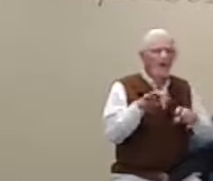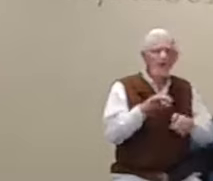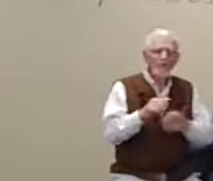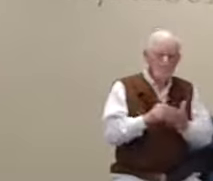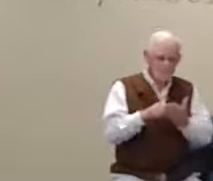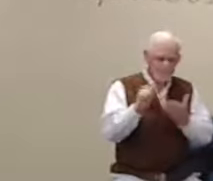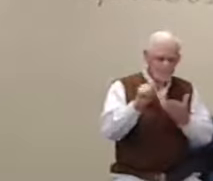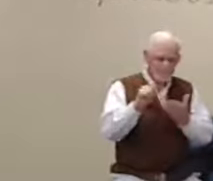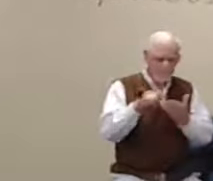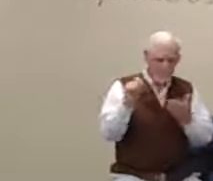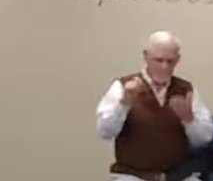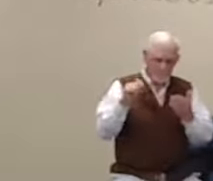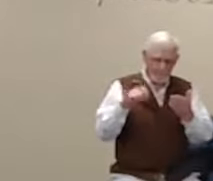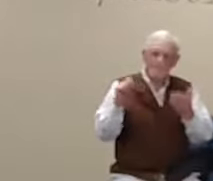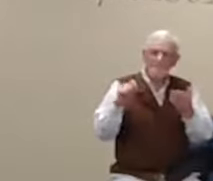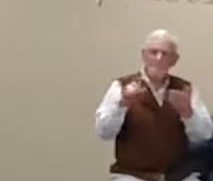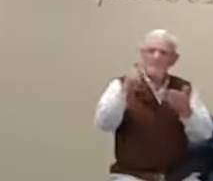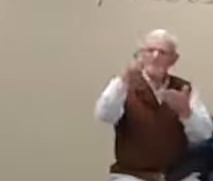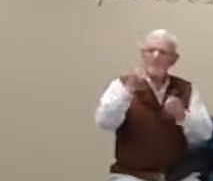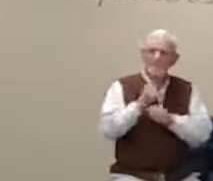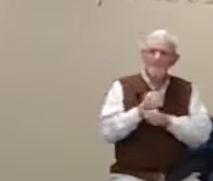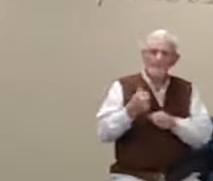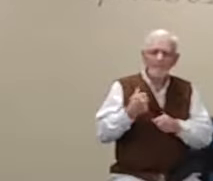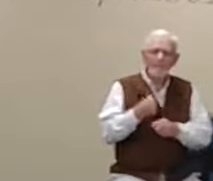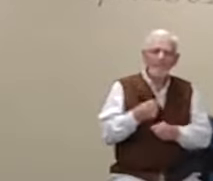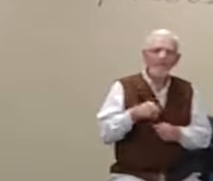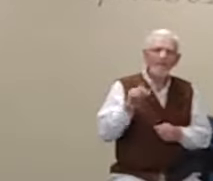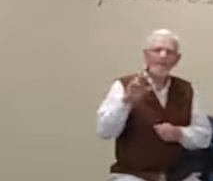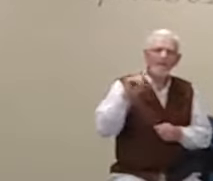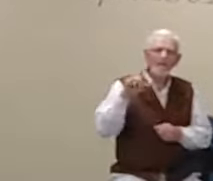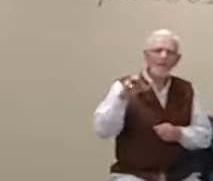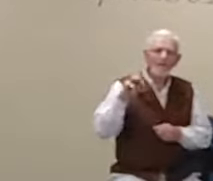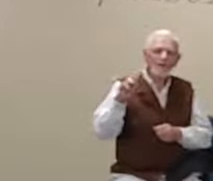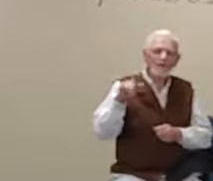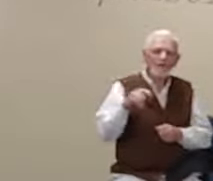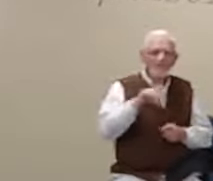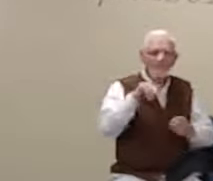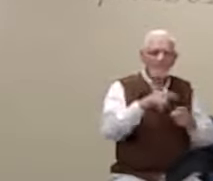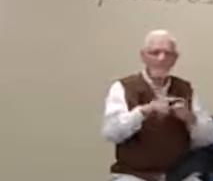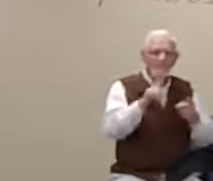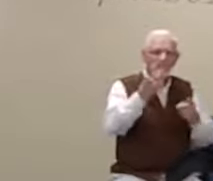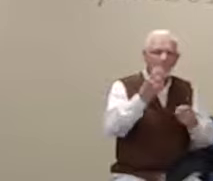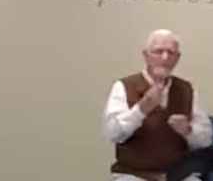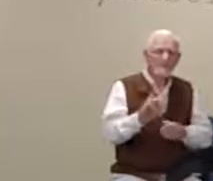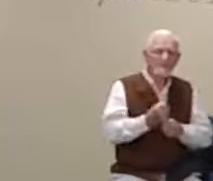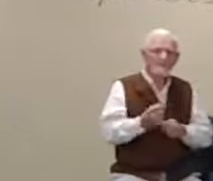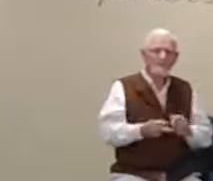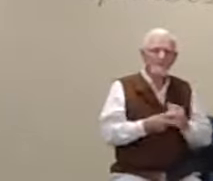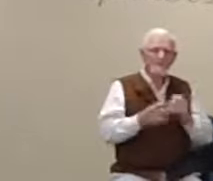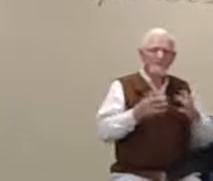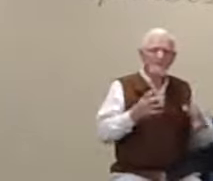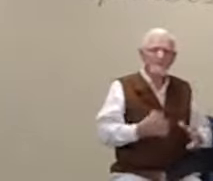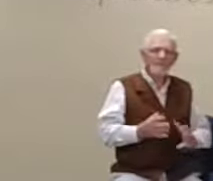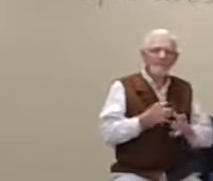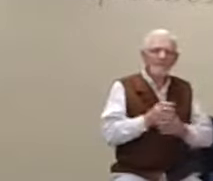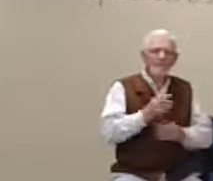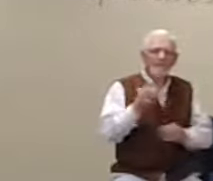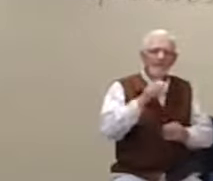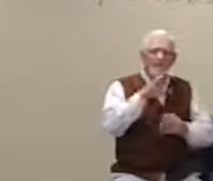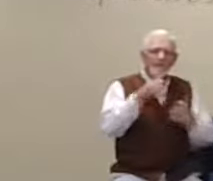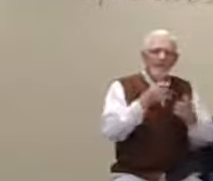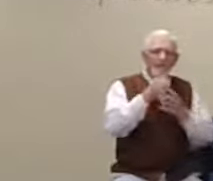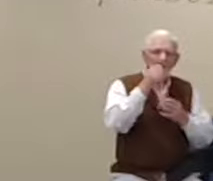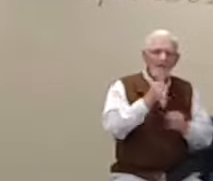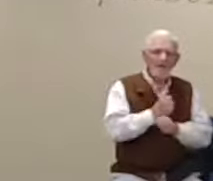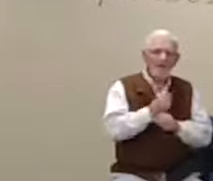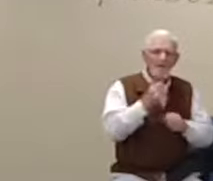checklists. And, you know, it was automatic when I first got saved. Amen. First got saved, and it was, oh, man, I